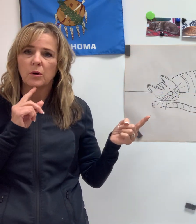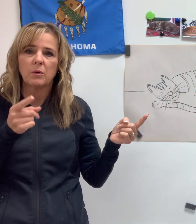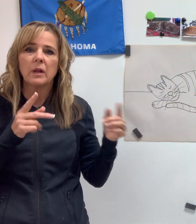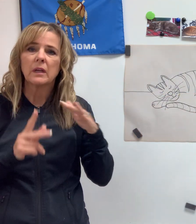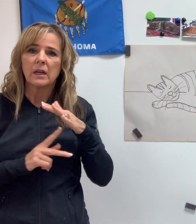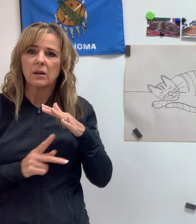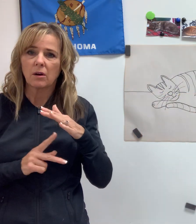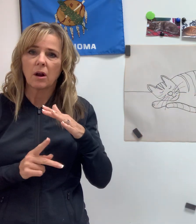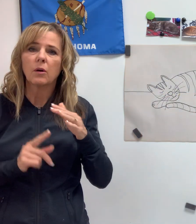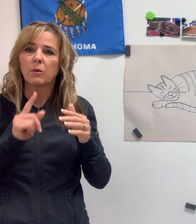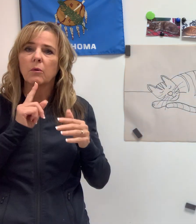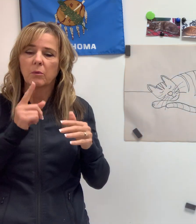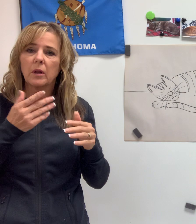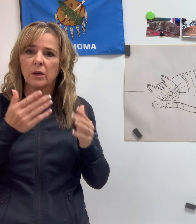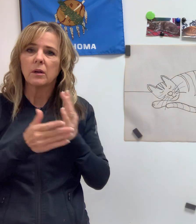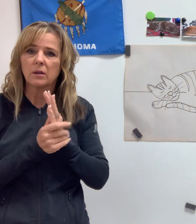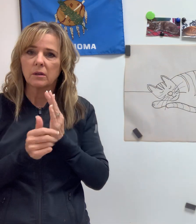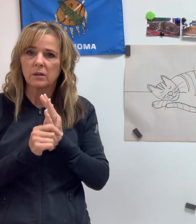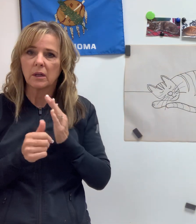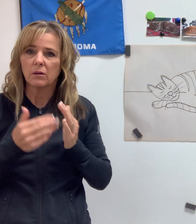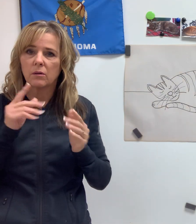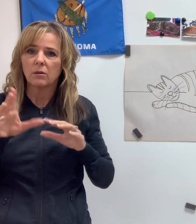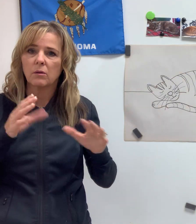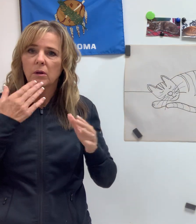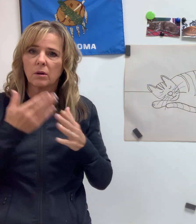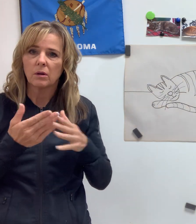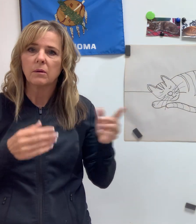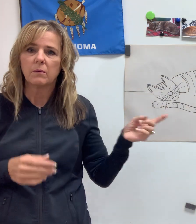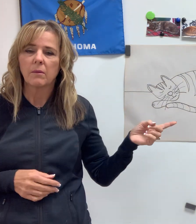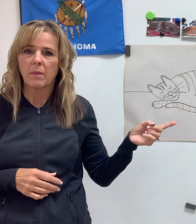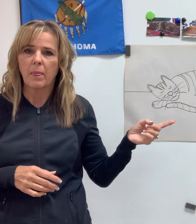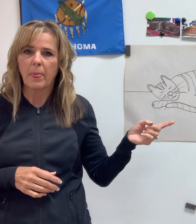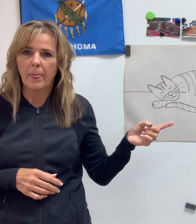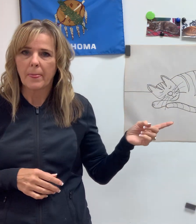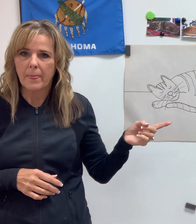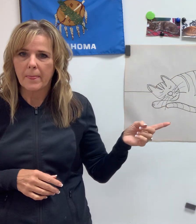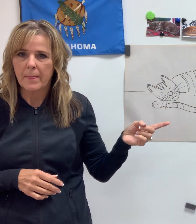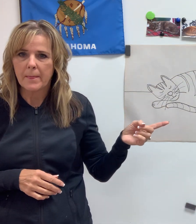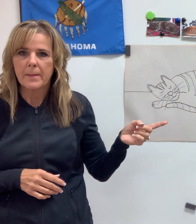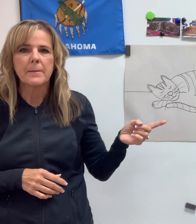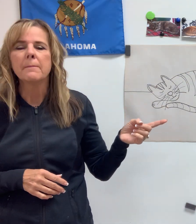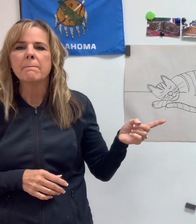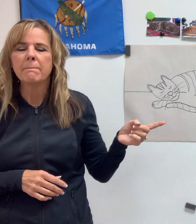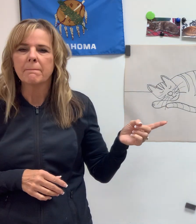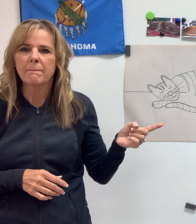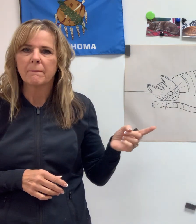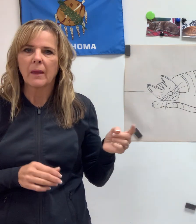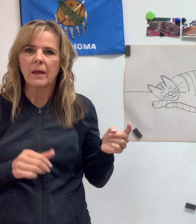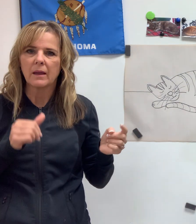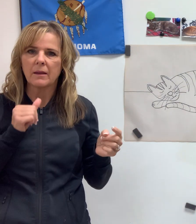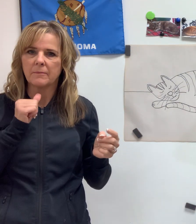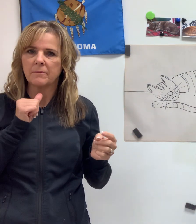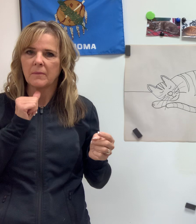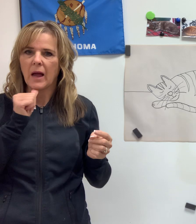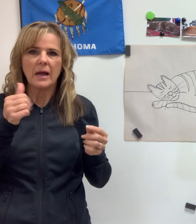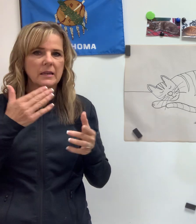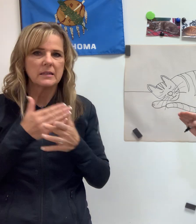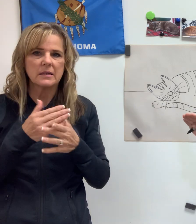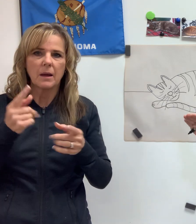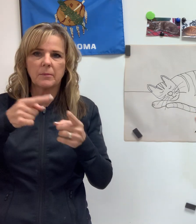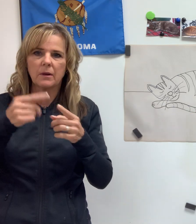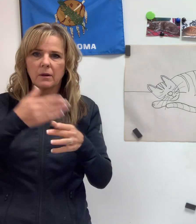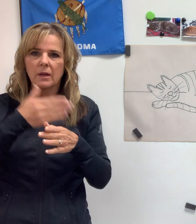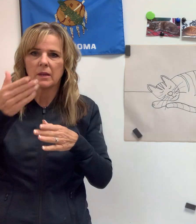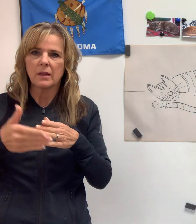you guys have really gotten the hang of this. So I stopped and jumped over all the way off my paper. Okay, I didn't stop it until I got to